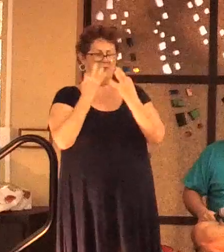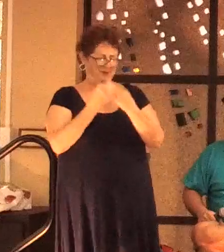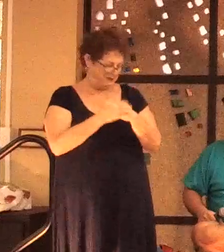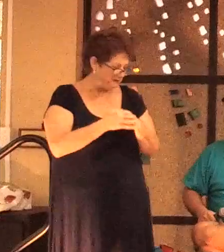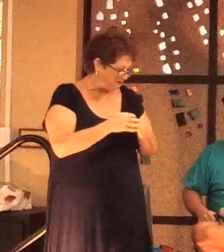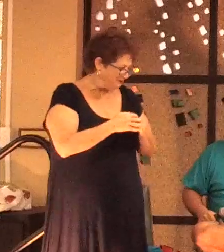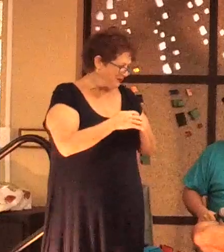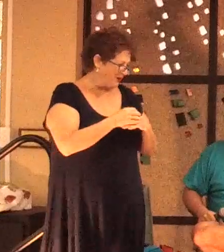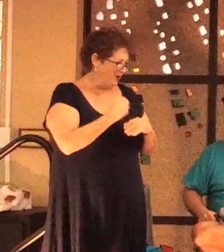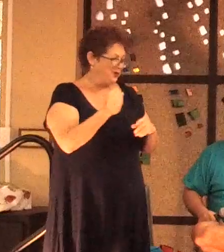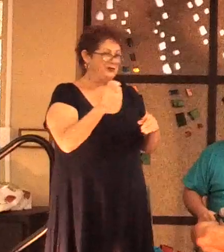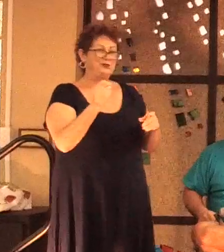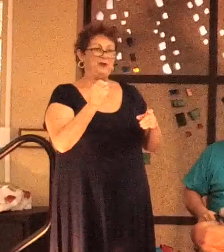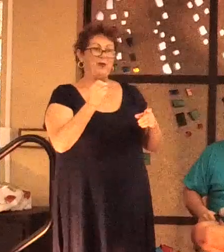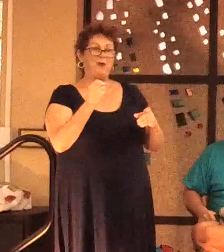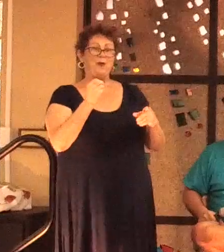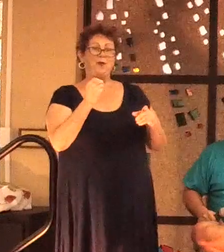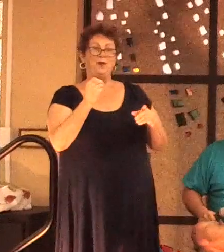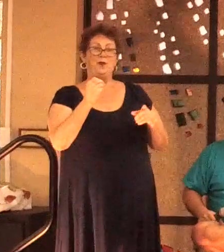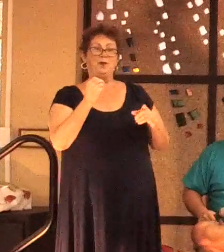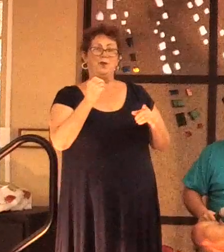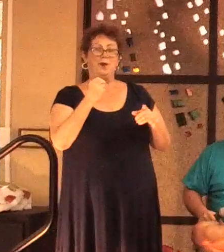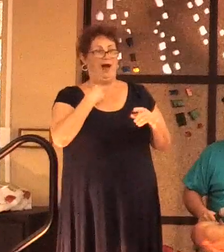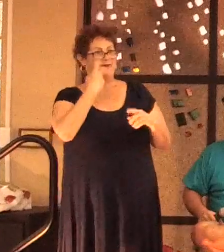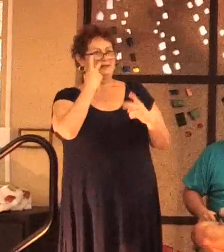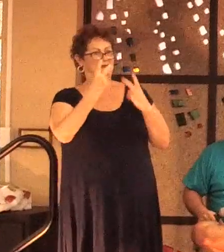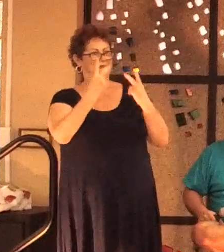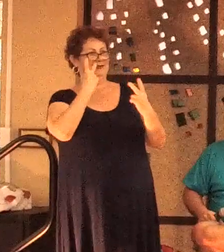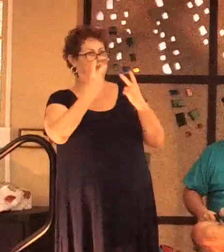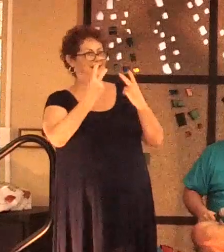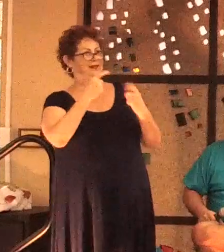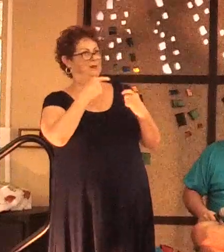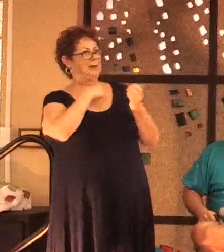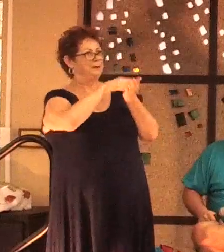room that there's in the family that people know what's going on.